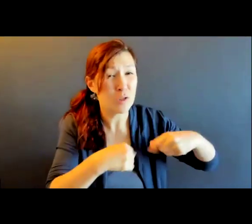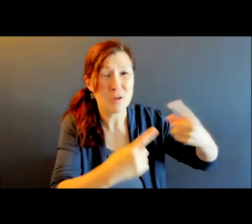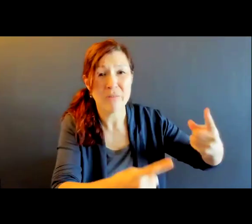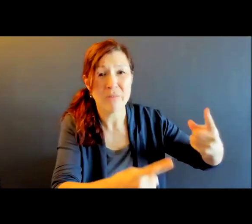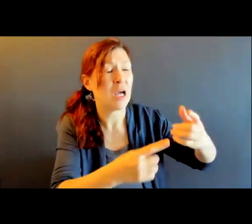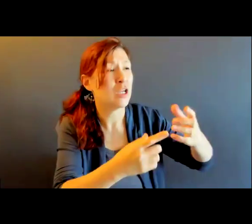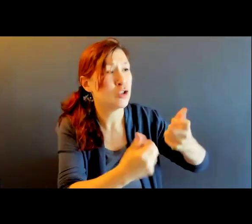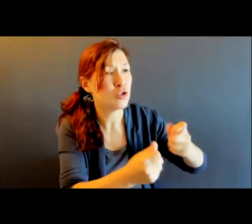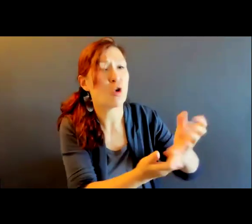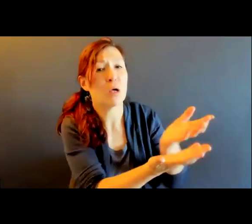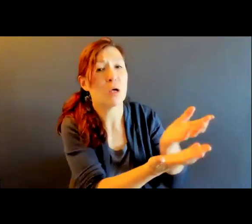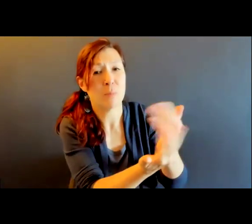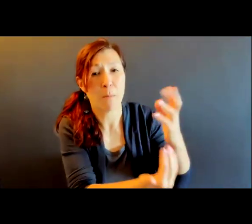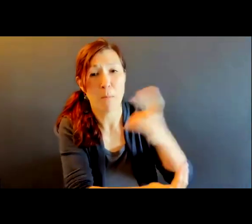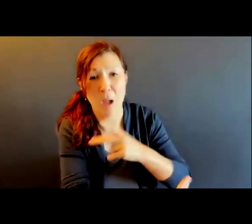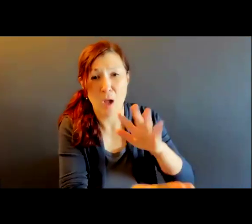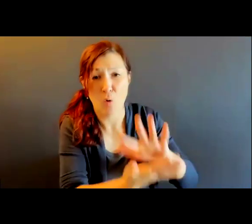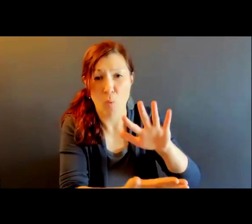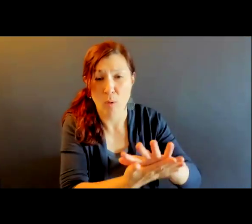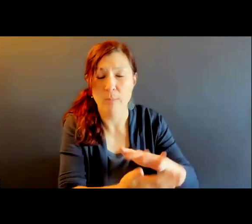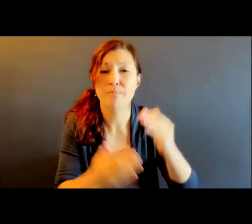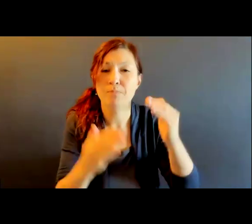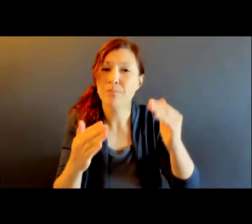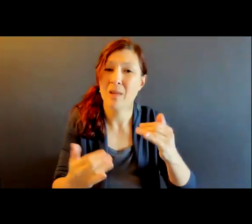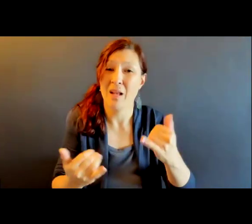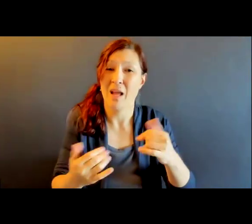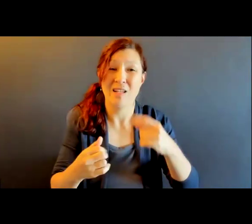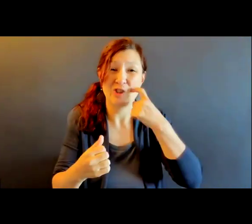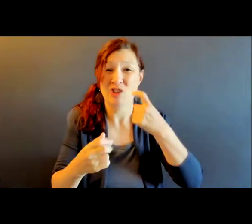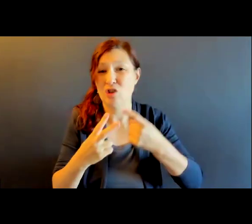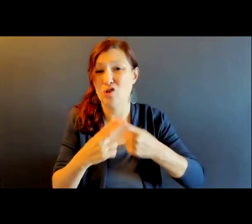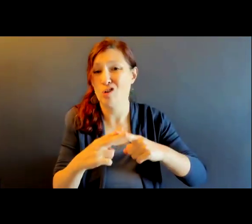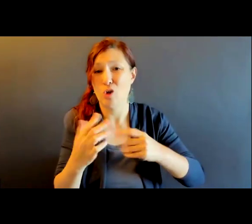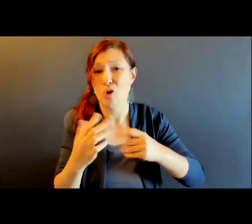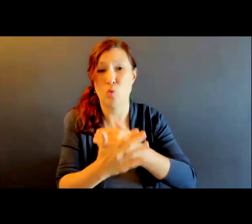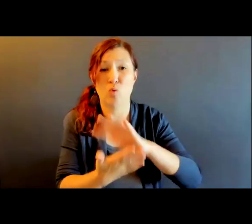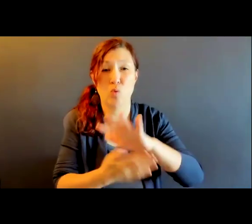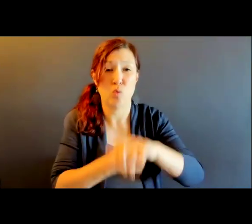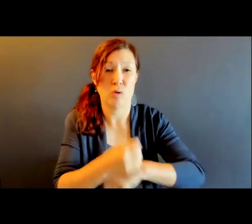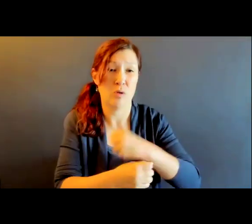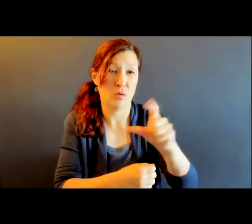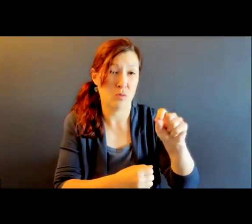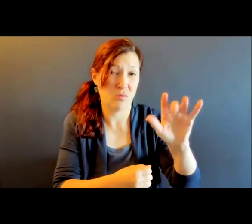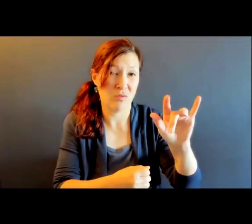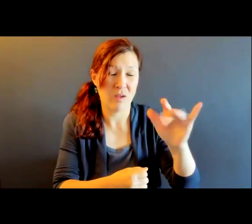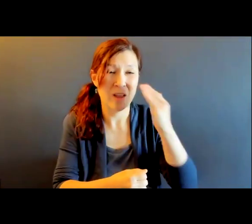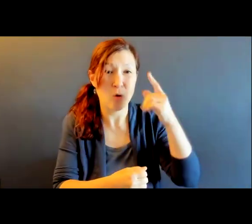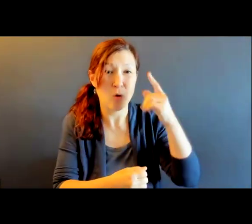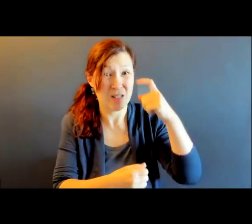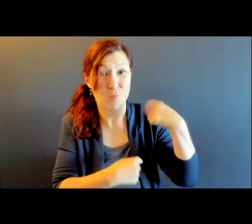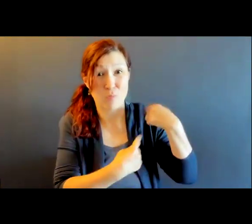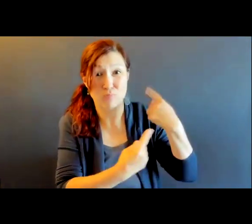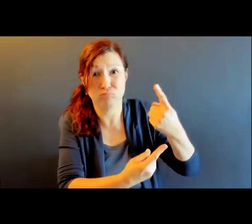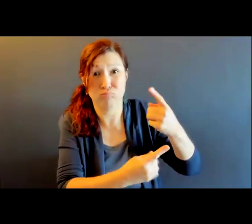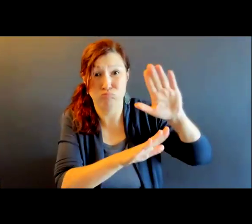In terms of school year 2025, besides all the great work that happened this summer, we